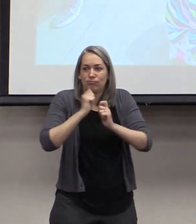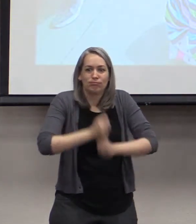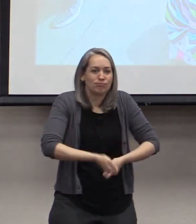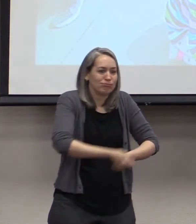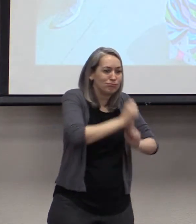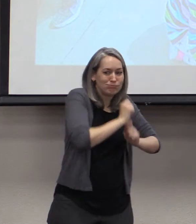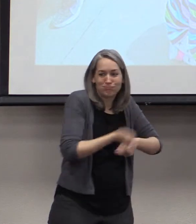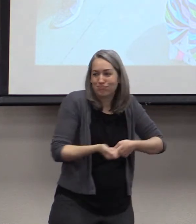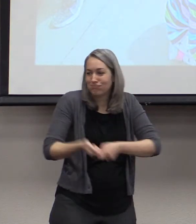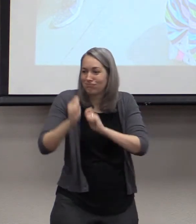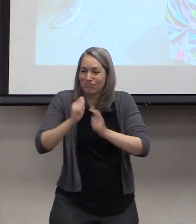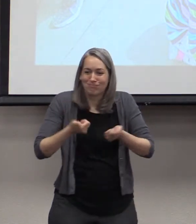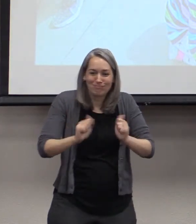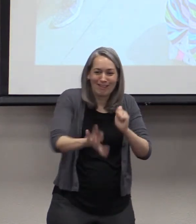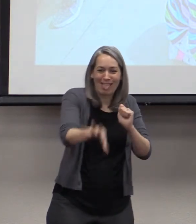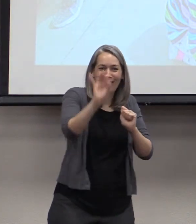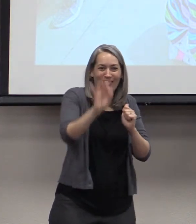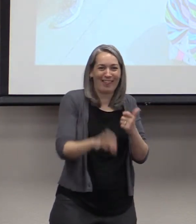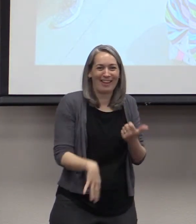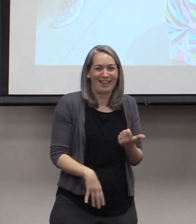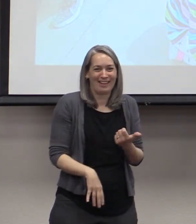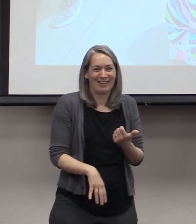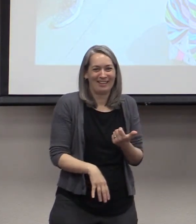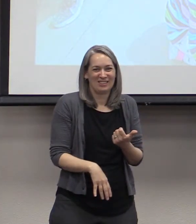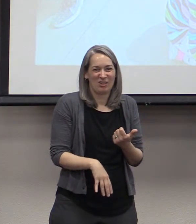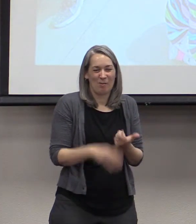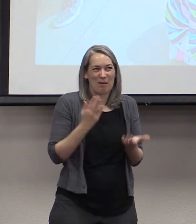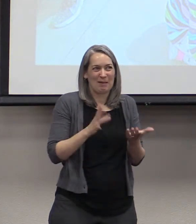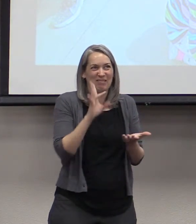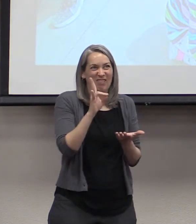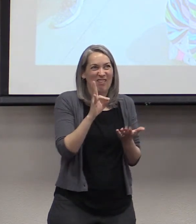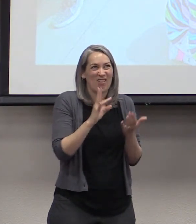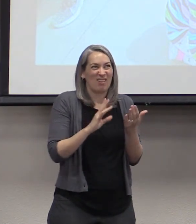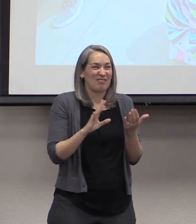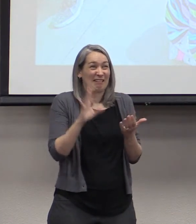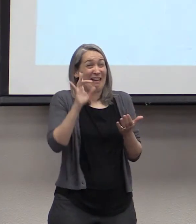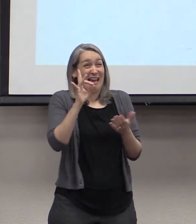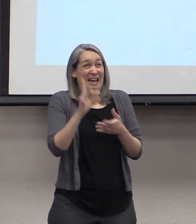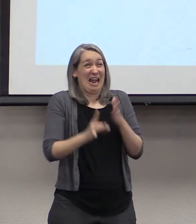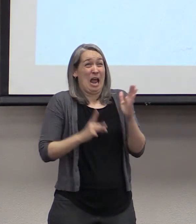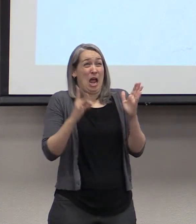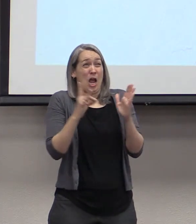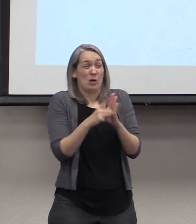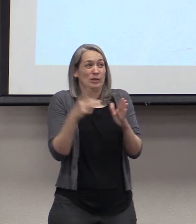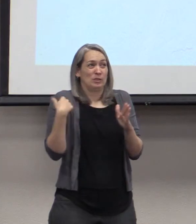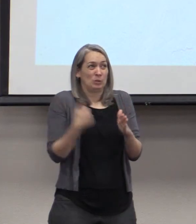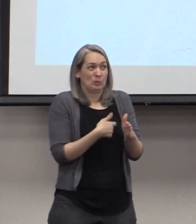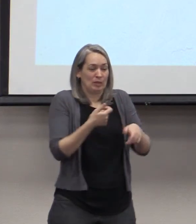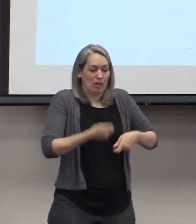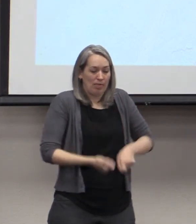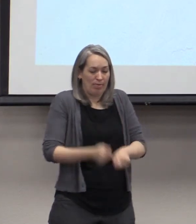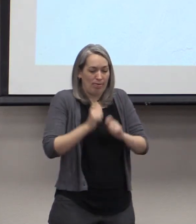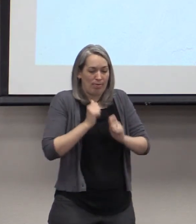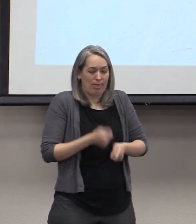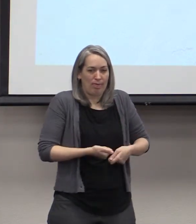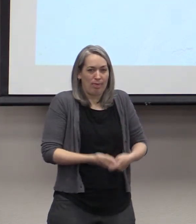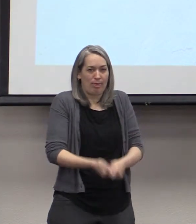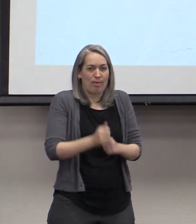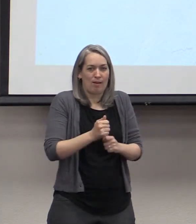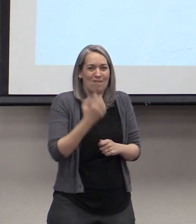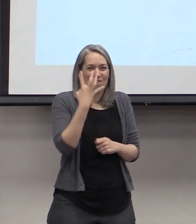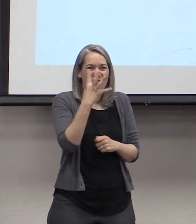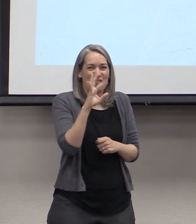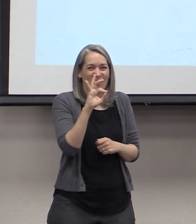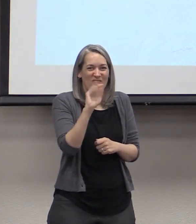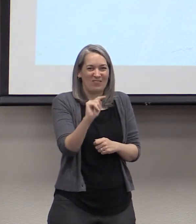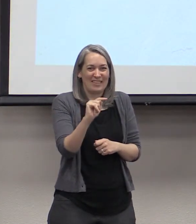for one day, and we spent about 7 to 8 hours digging a 4-foot deep trench,